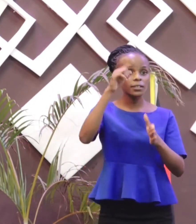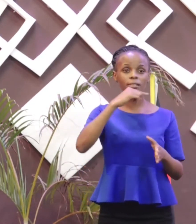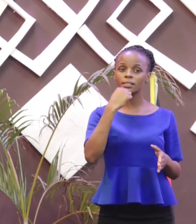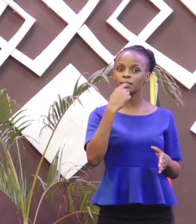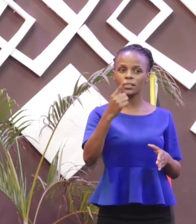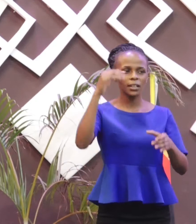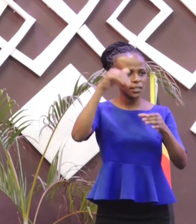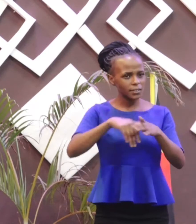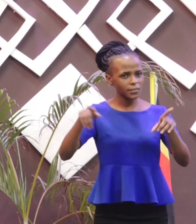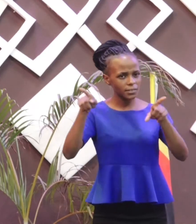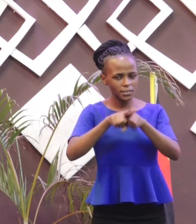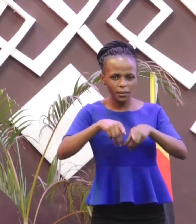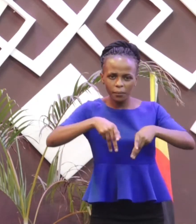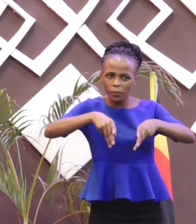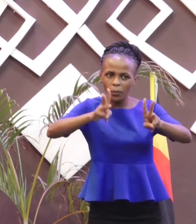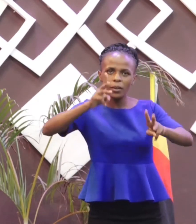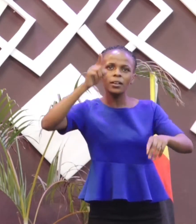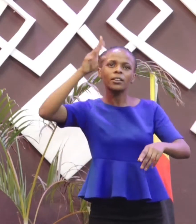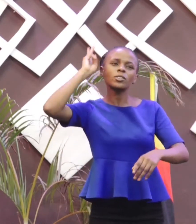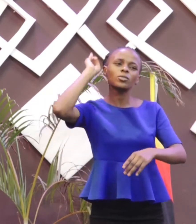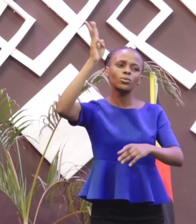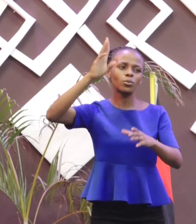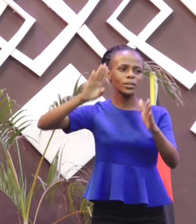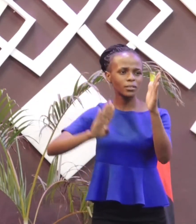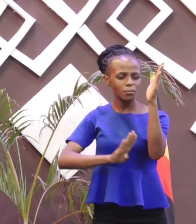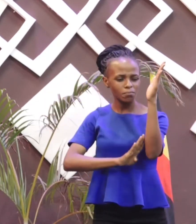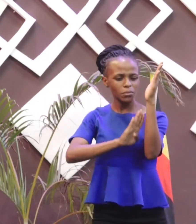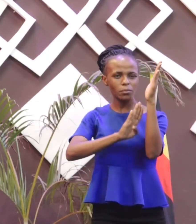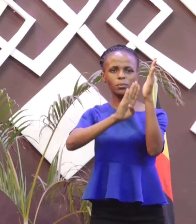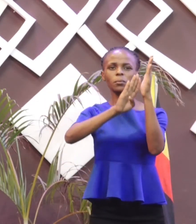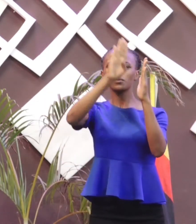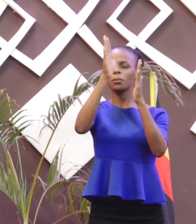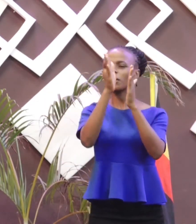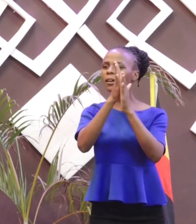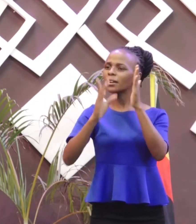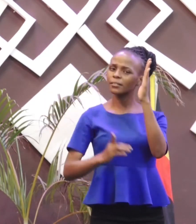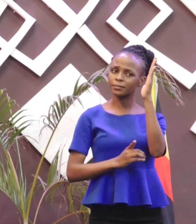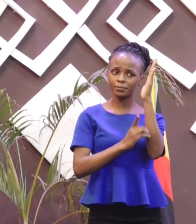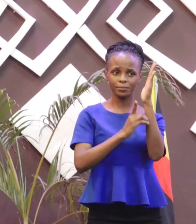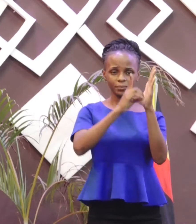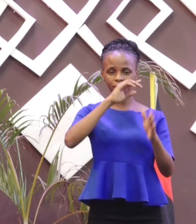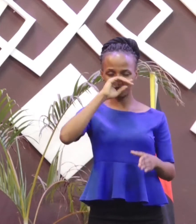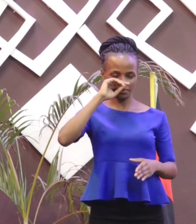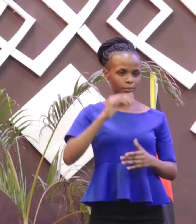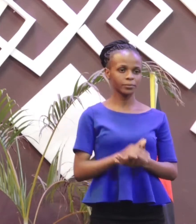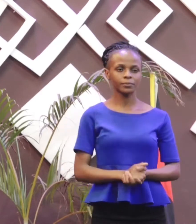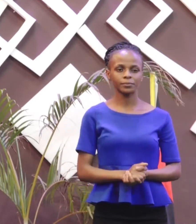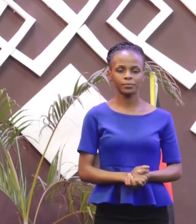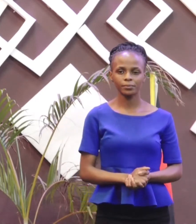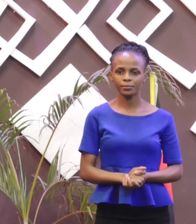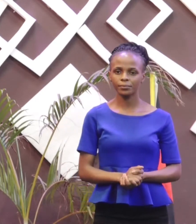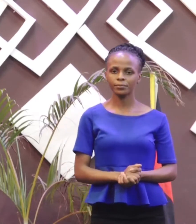in that way you shall prosper. Nti bw'otyo bw'onoowebwanga omukisa.